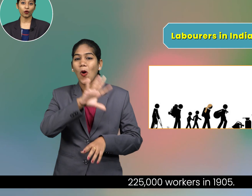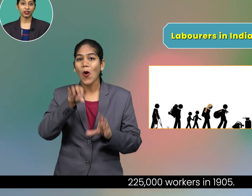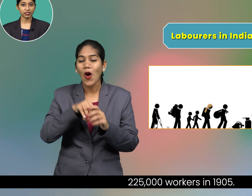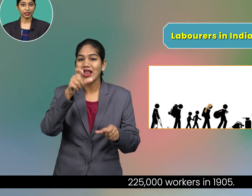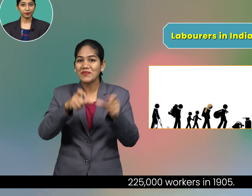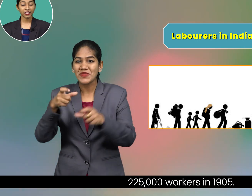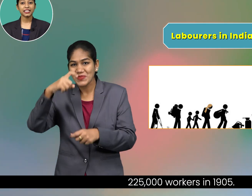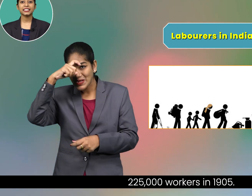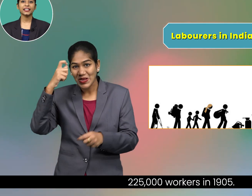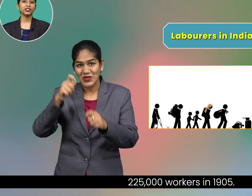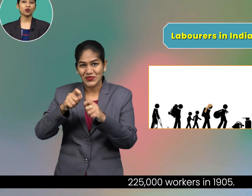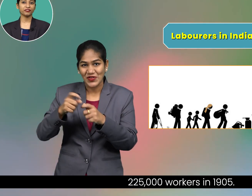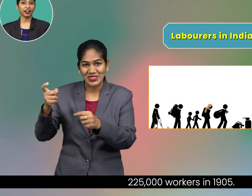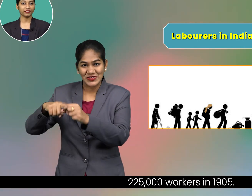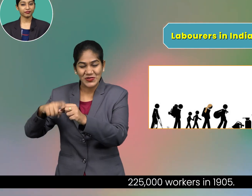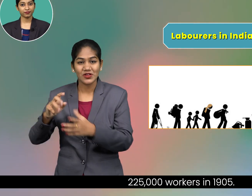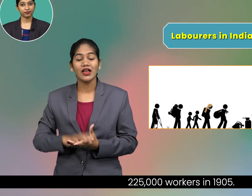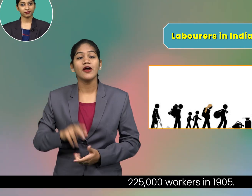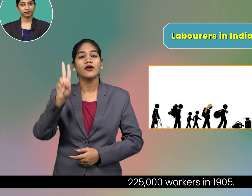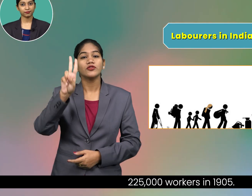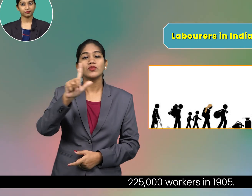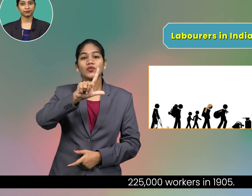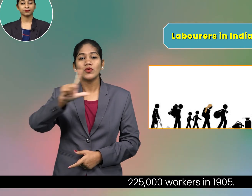2,25,000 workers in 1905.